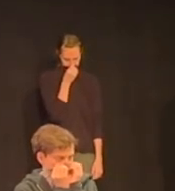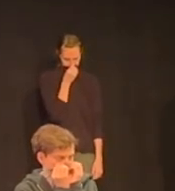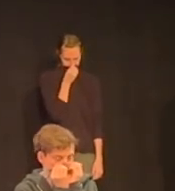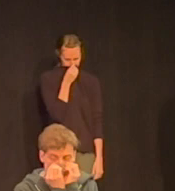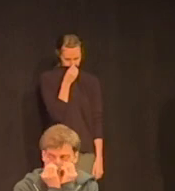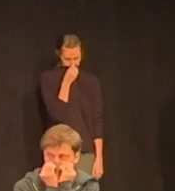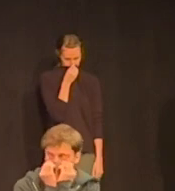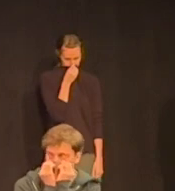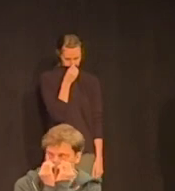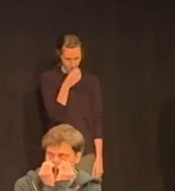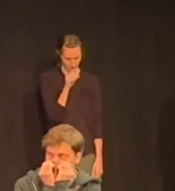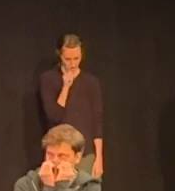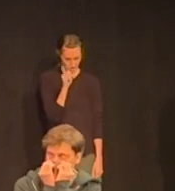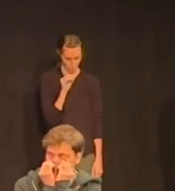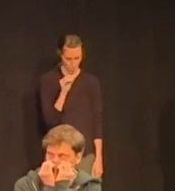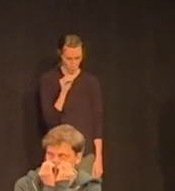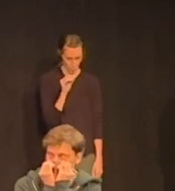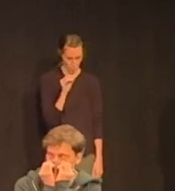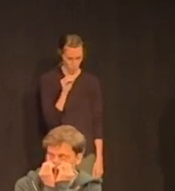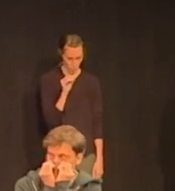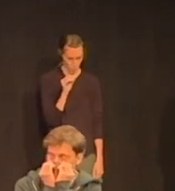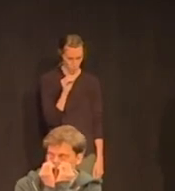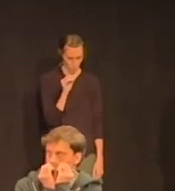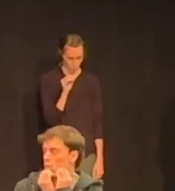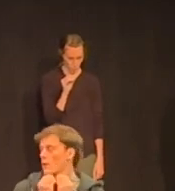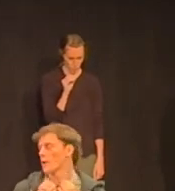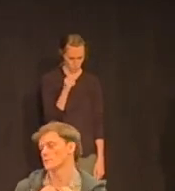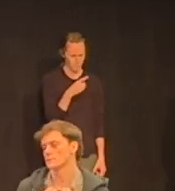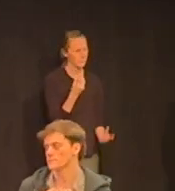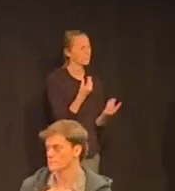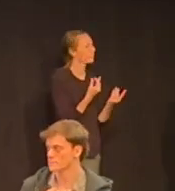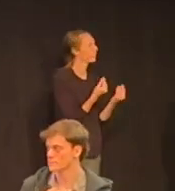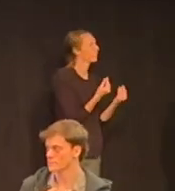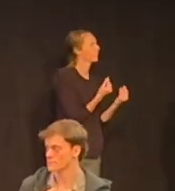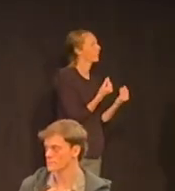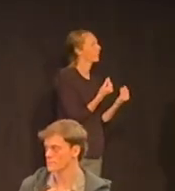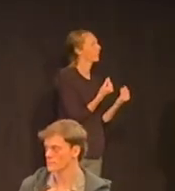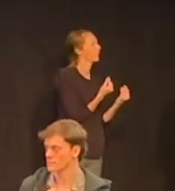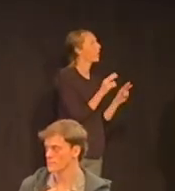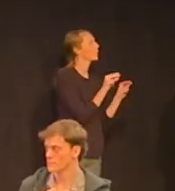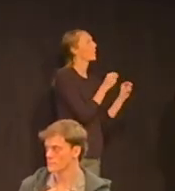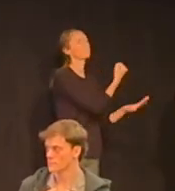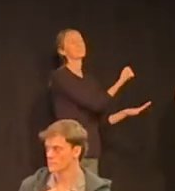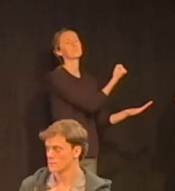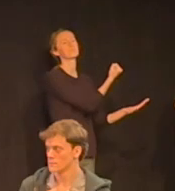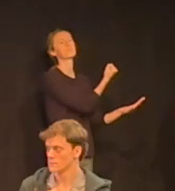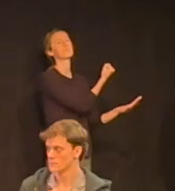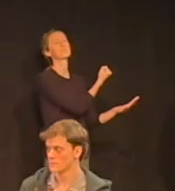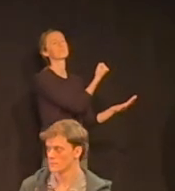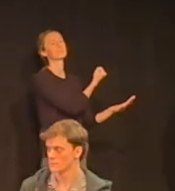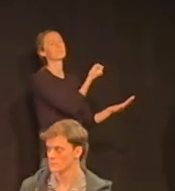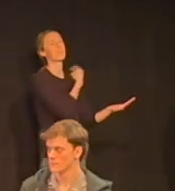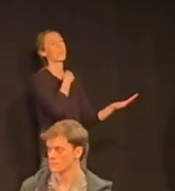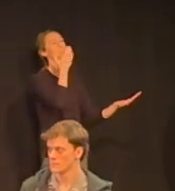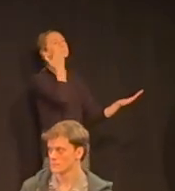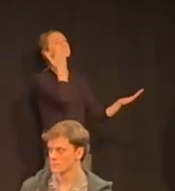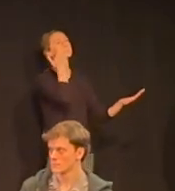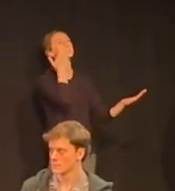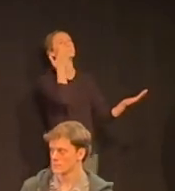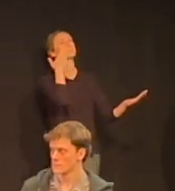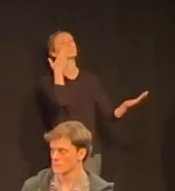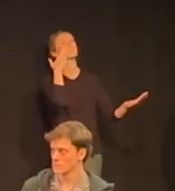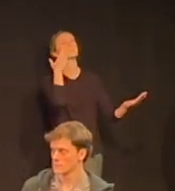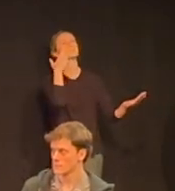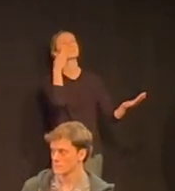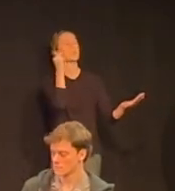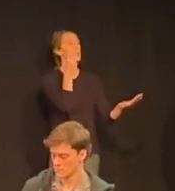No. So, what were you going to do? No, wait, I know. You